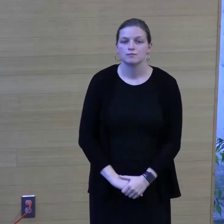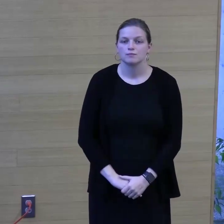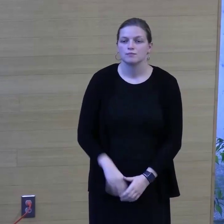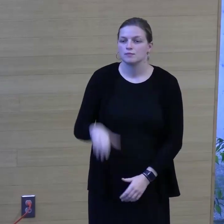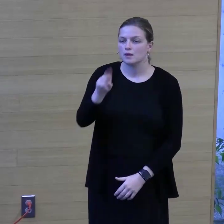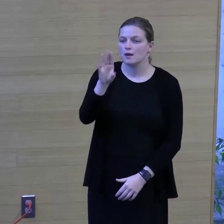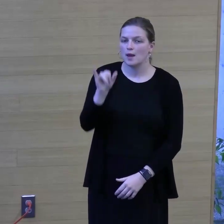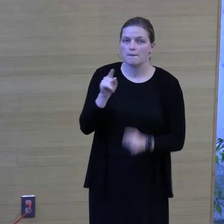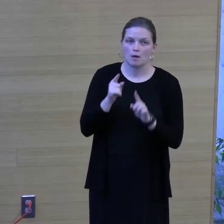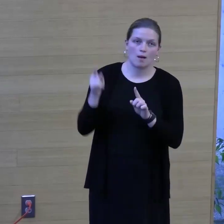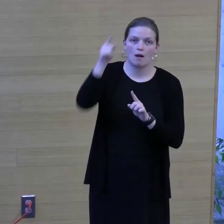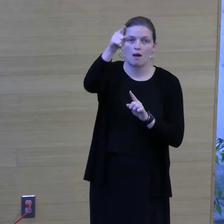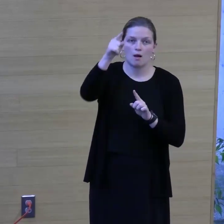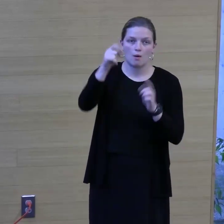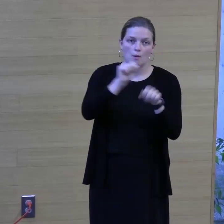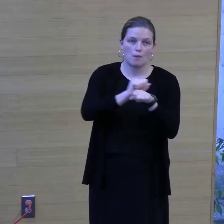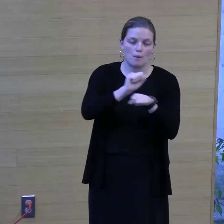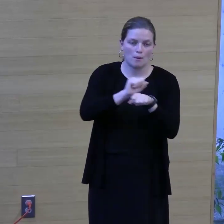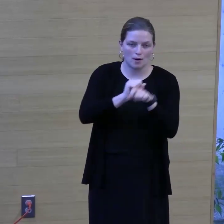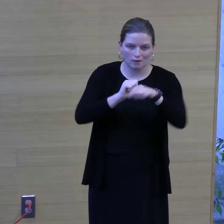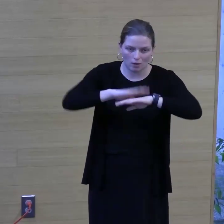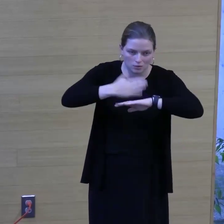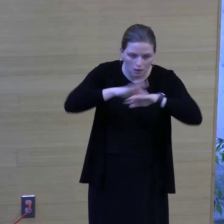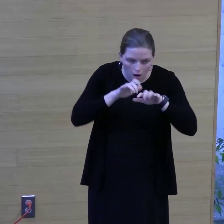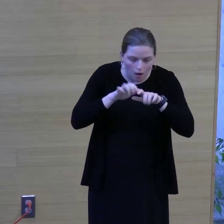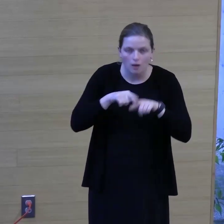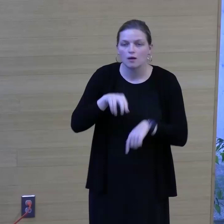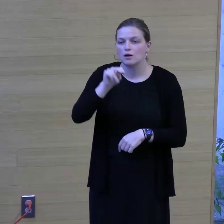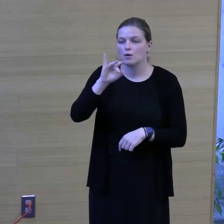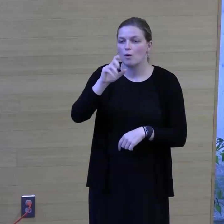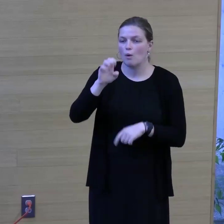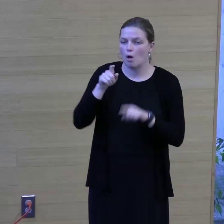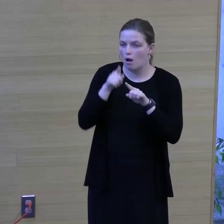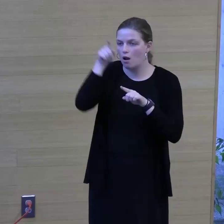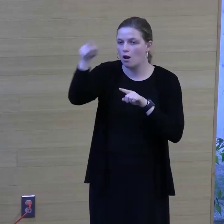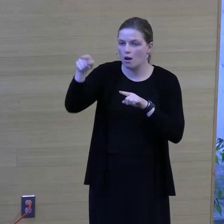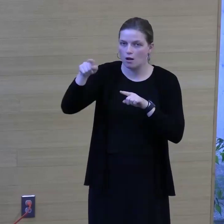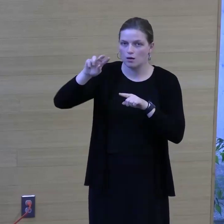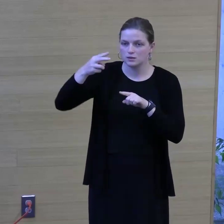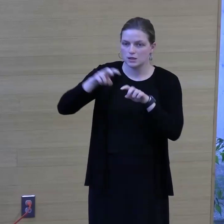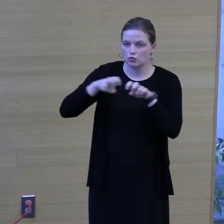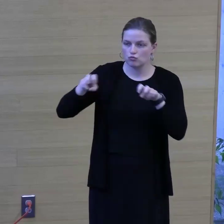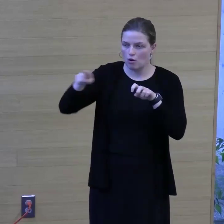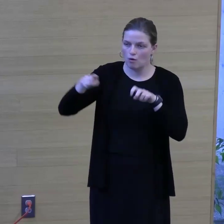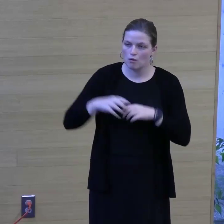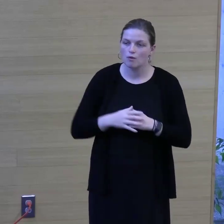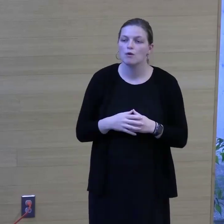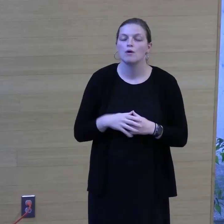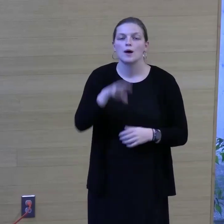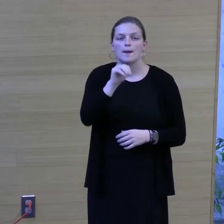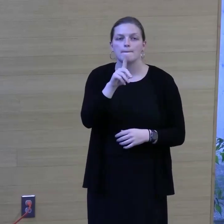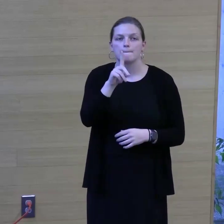Amy Abushanab, who's up there on her laptop. Nicole Lomerson on the second row there. And